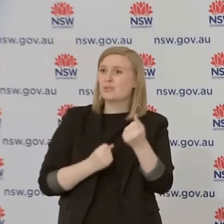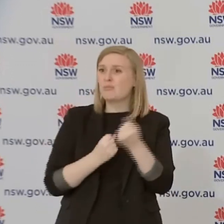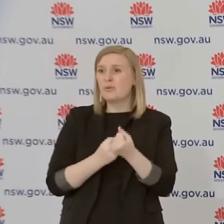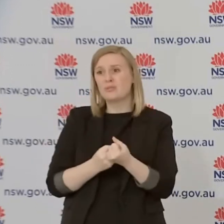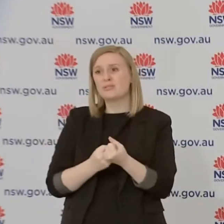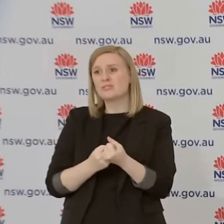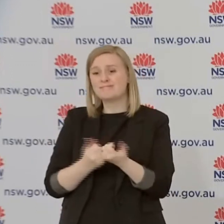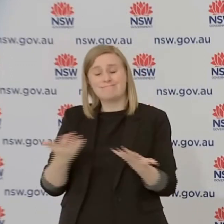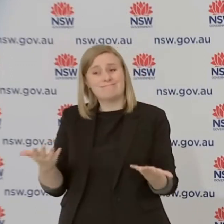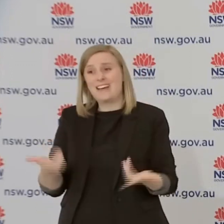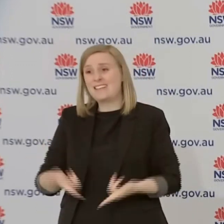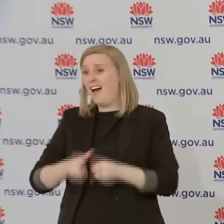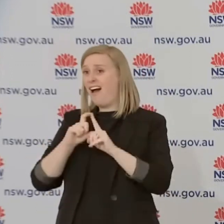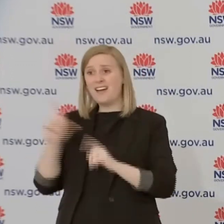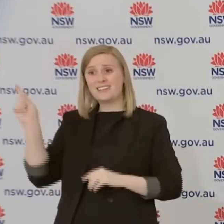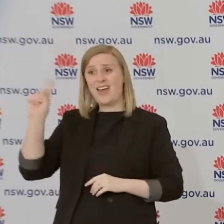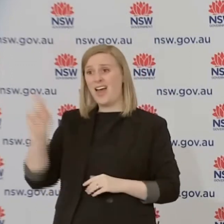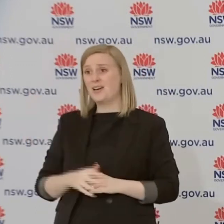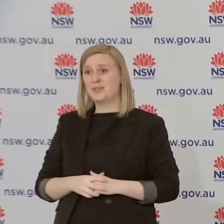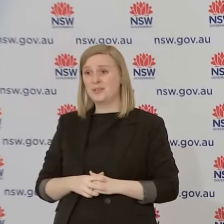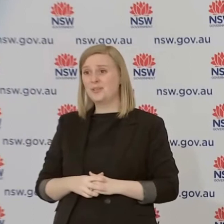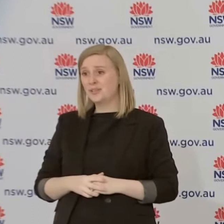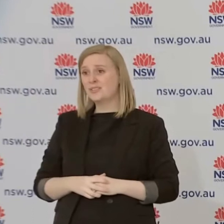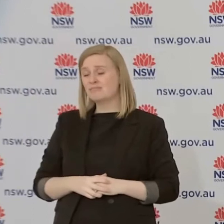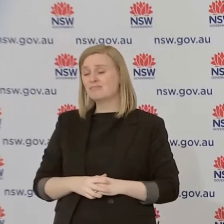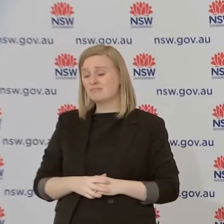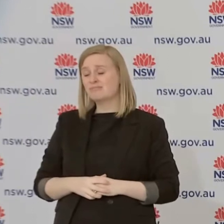the health authorities in each hospital